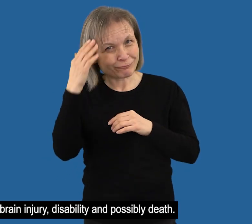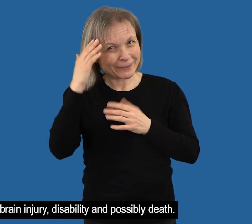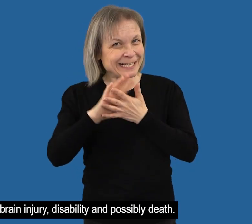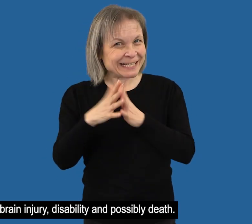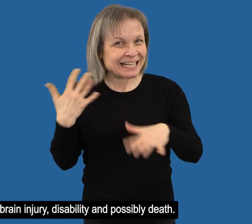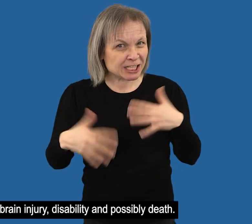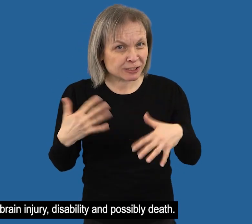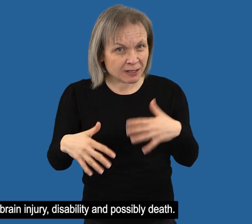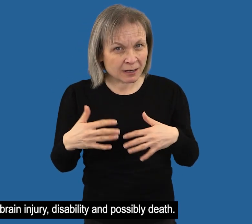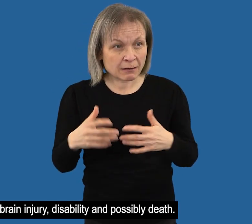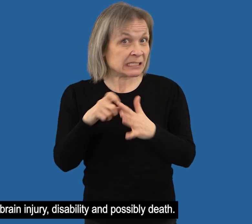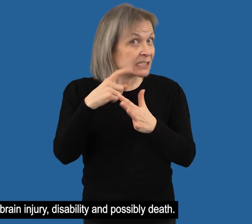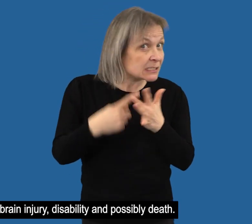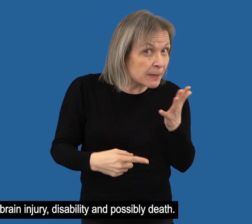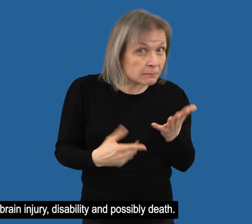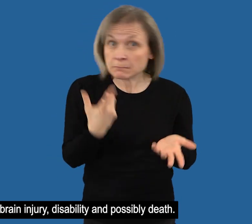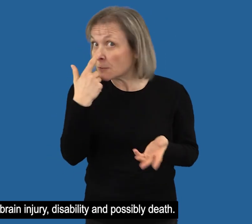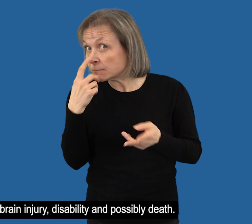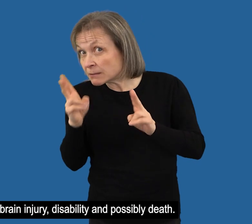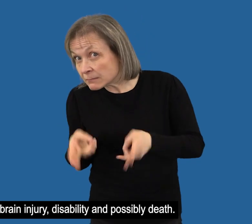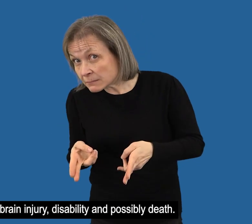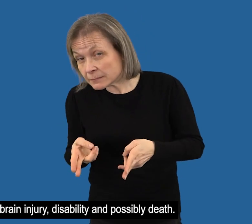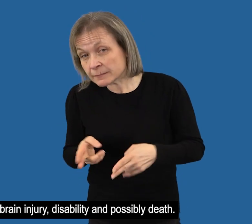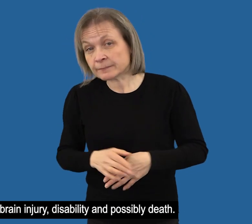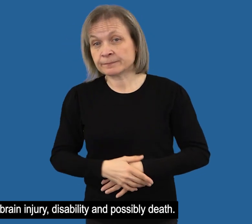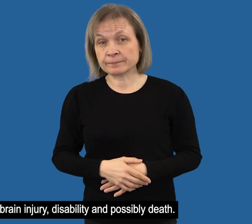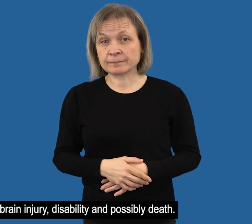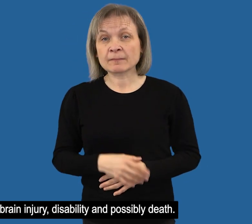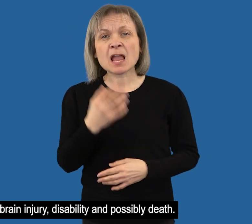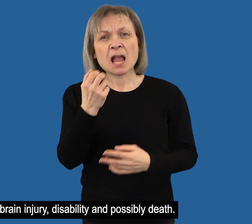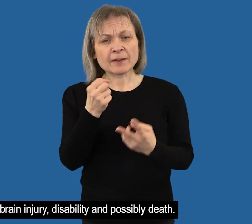This can lead to brain injury, disability, and possibly death.